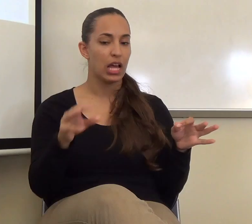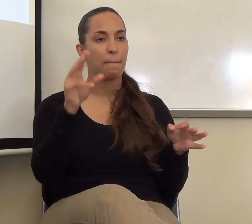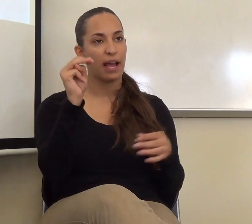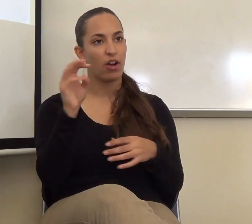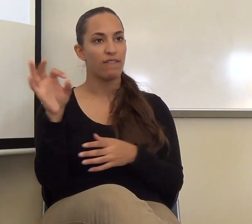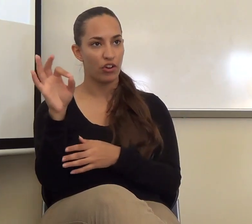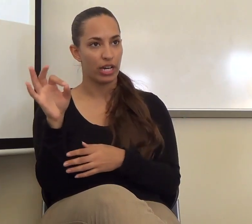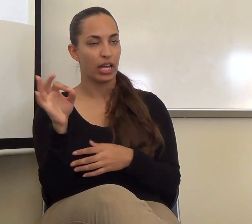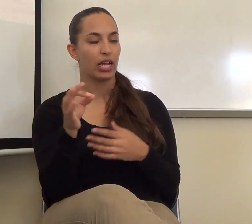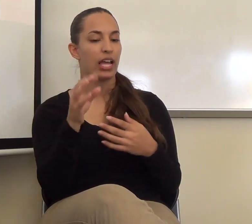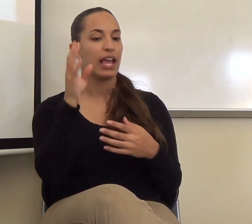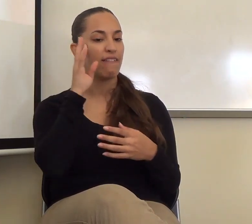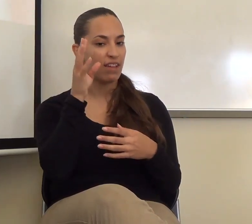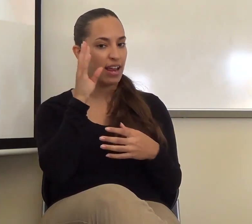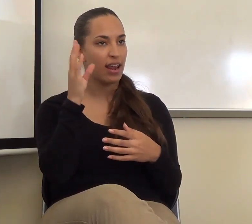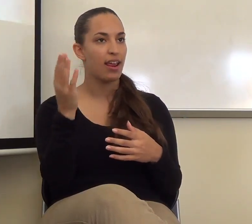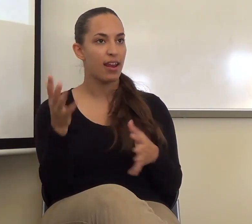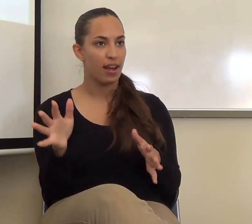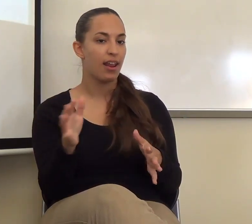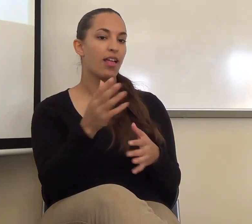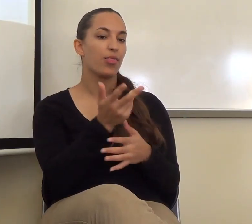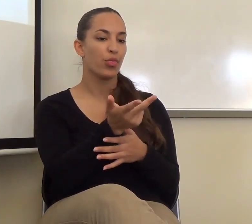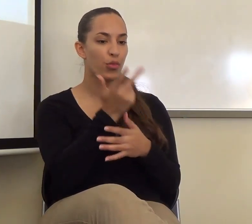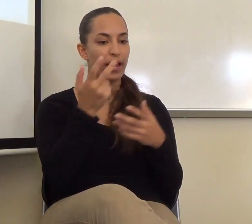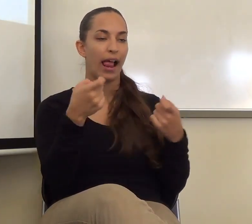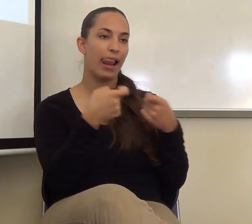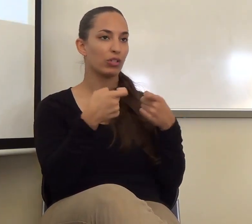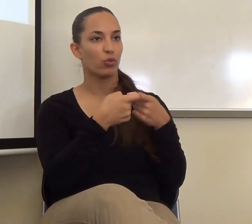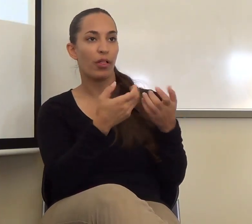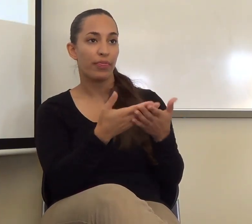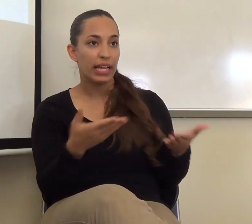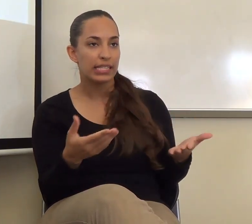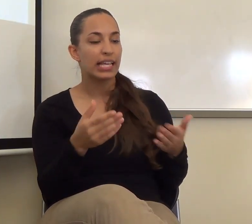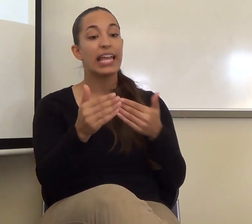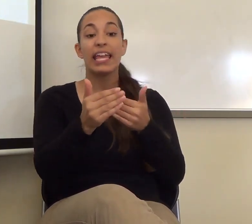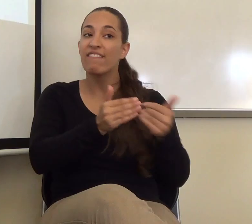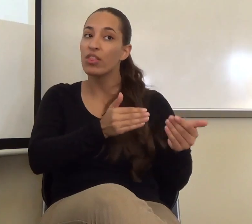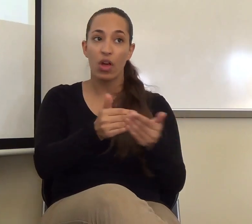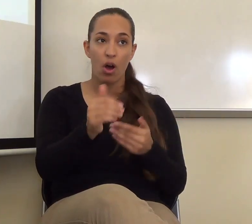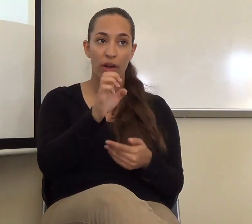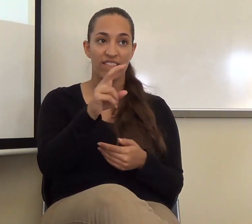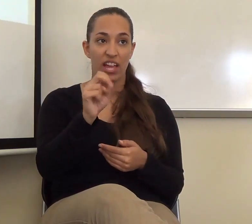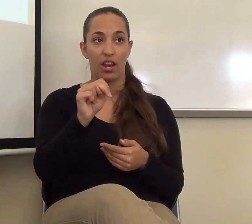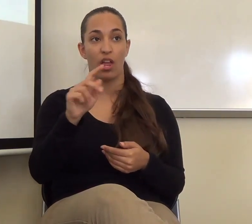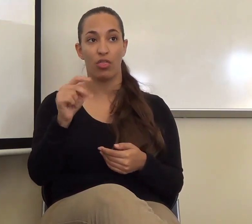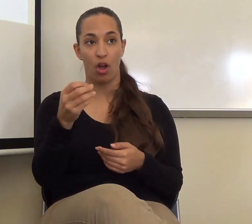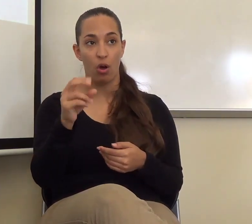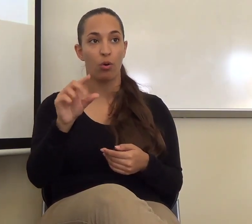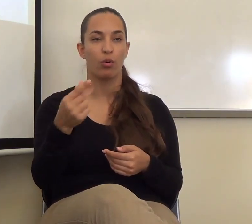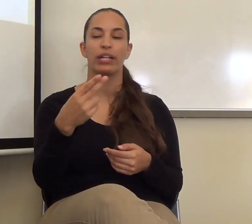invented 3 electrical things, even though he didn't have good education. You kind of want to get